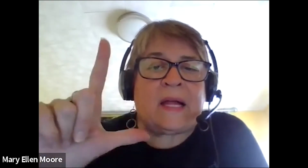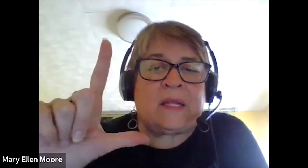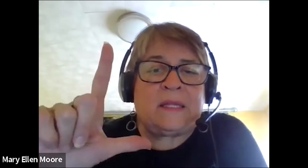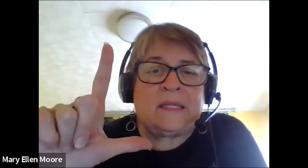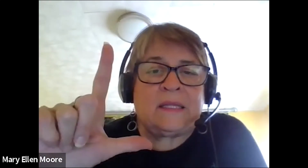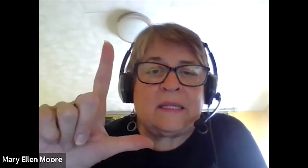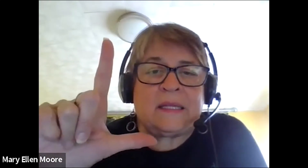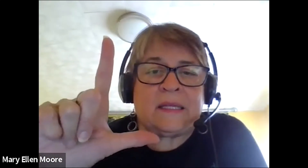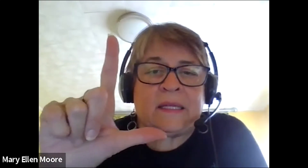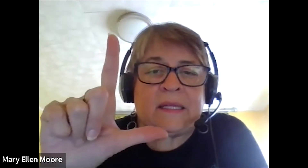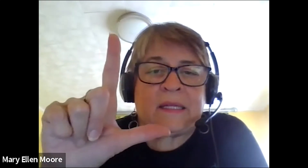L,